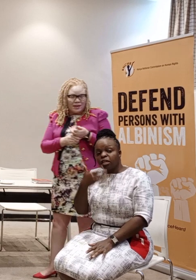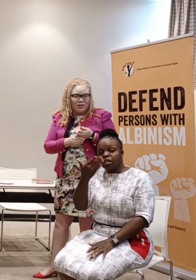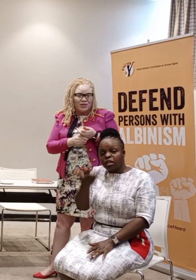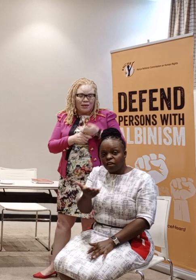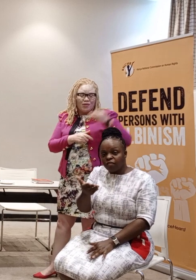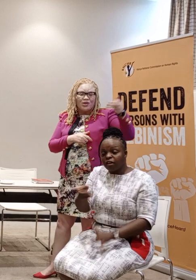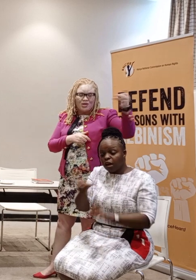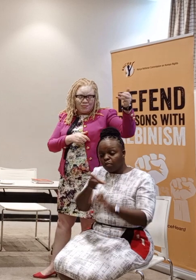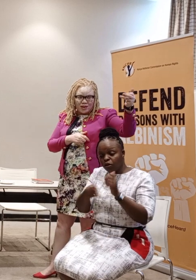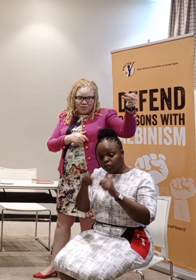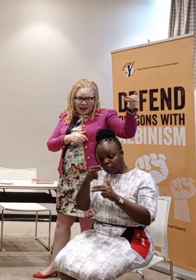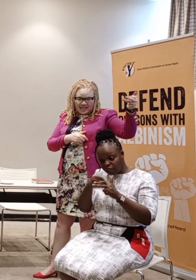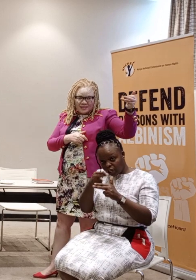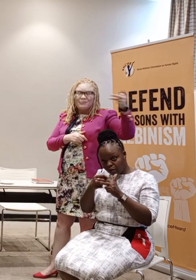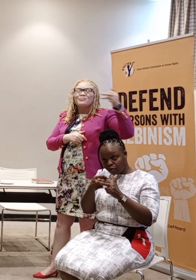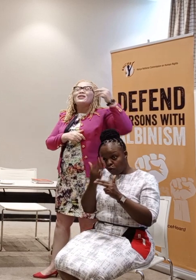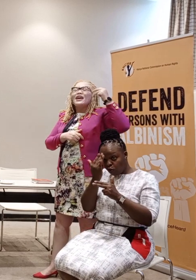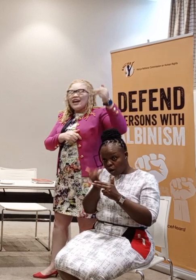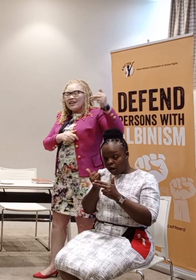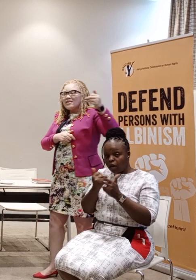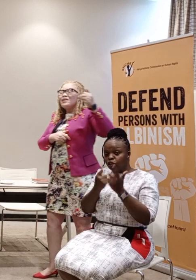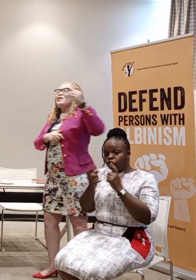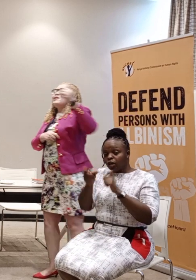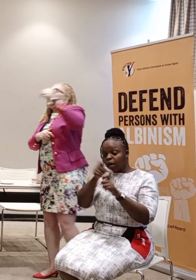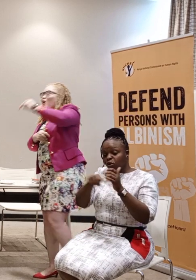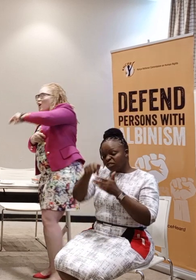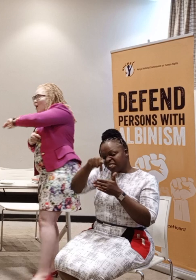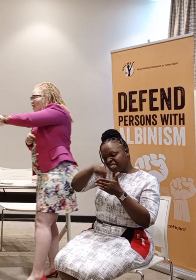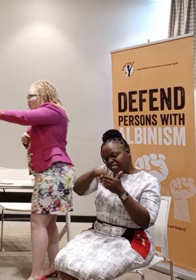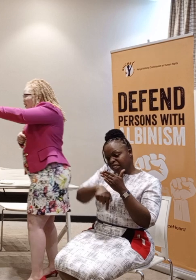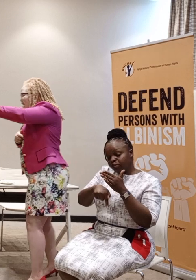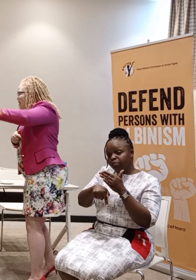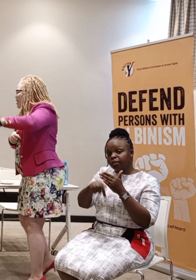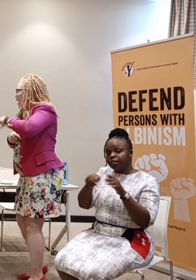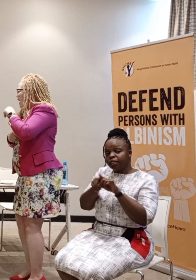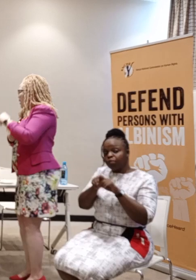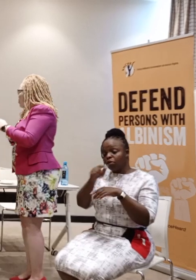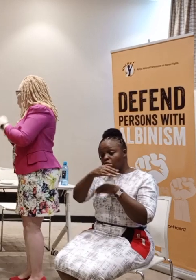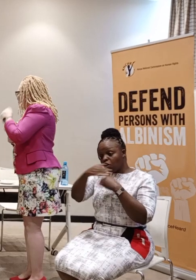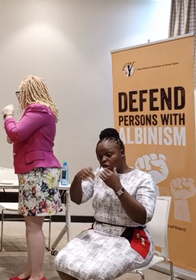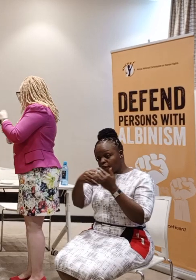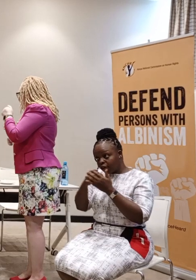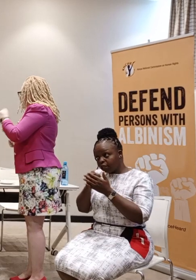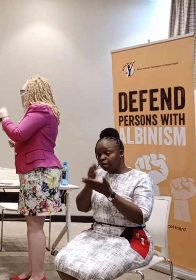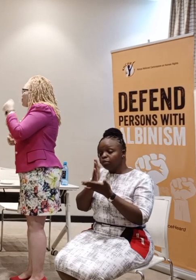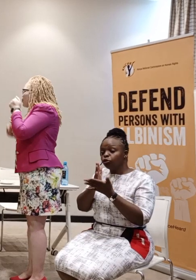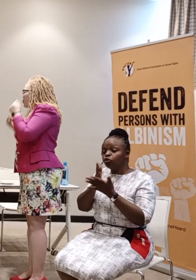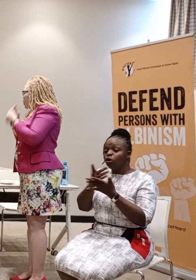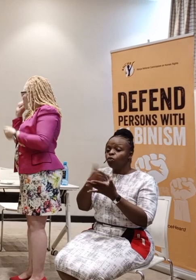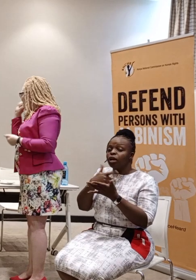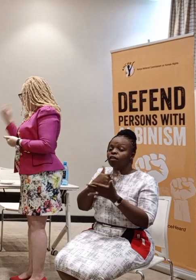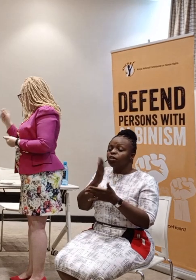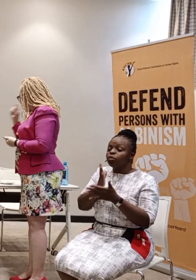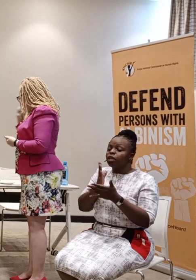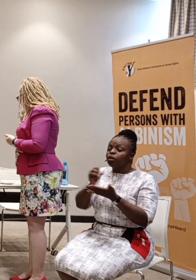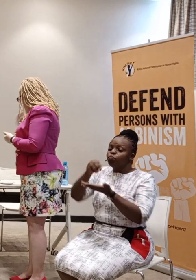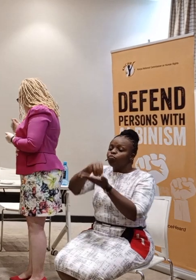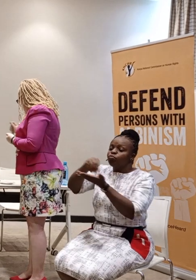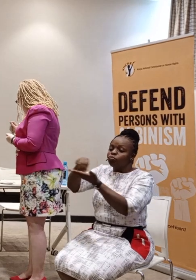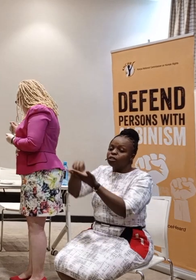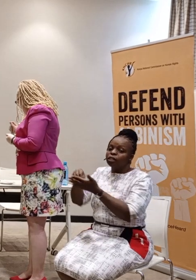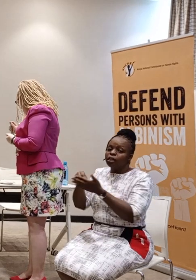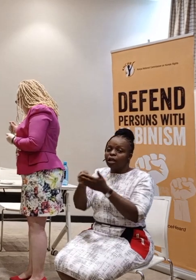a name because I'm going deeper to that. And all of us here, I am sure we have been put labels